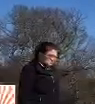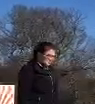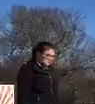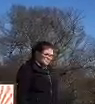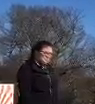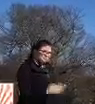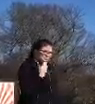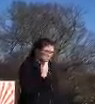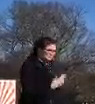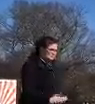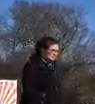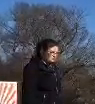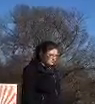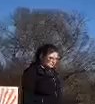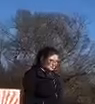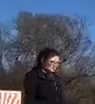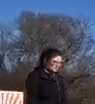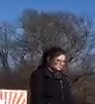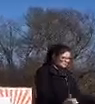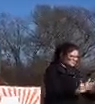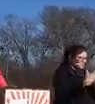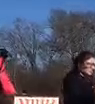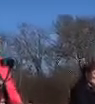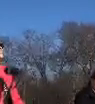I would like to lead you in a chant.